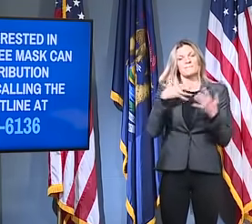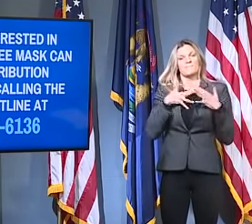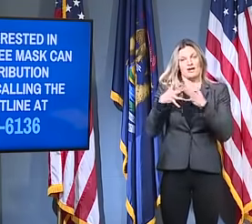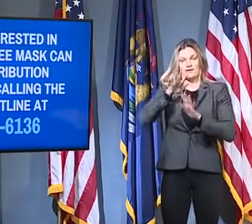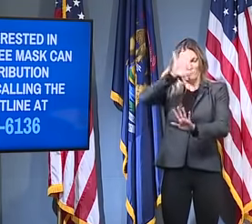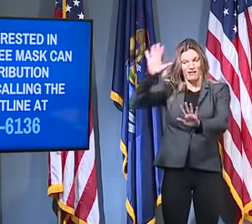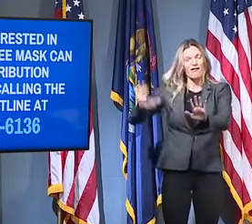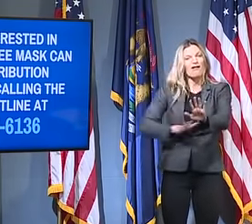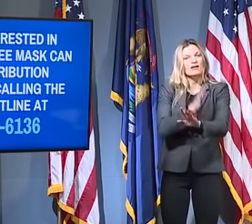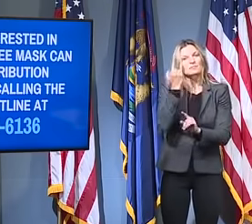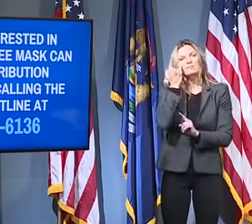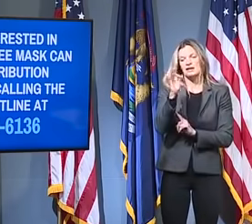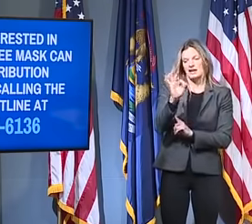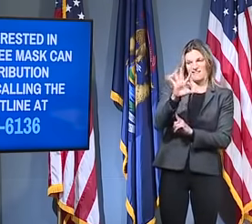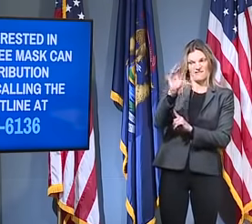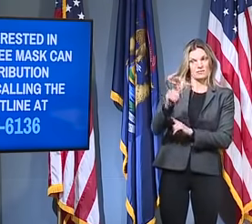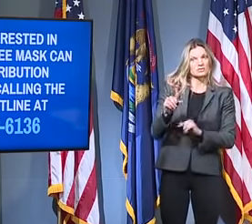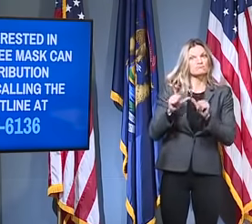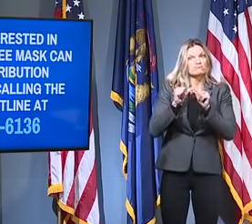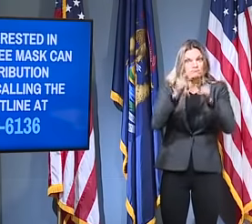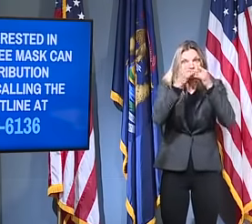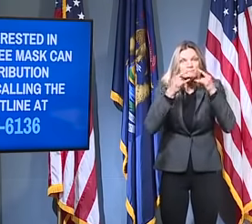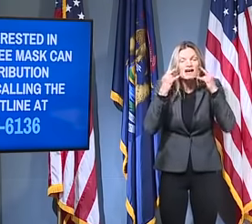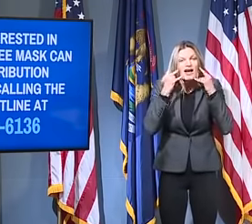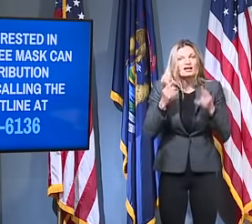now and December 1st, it would save